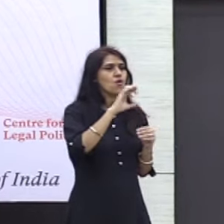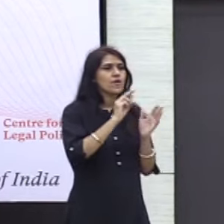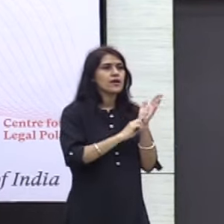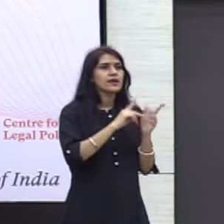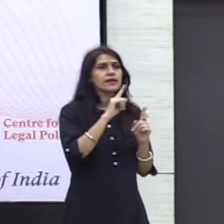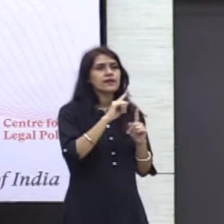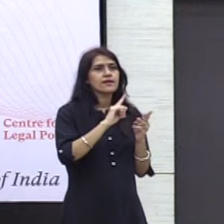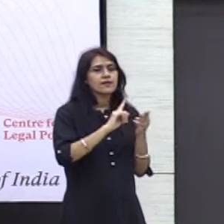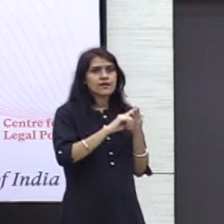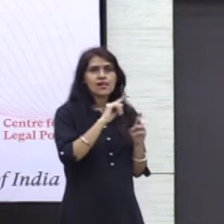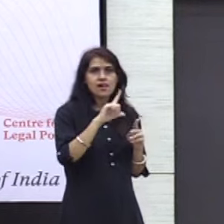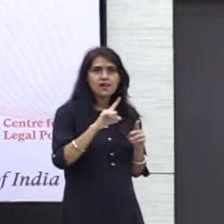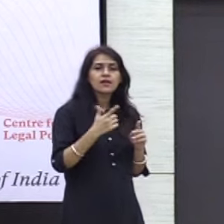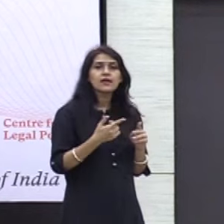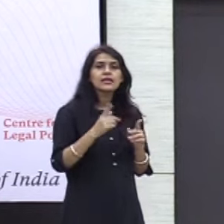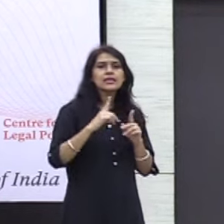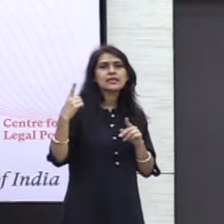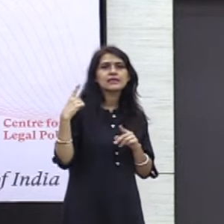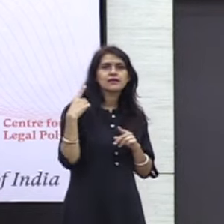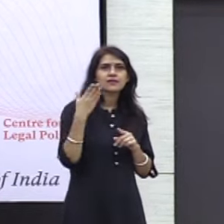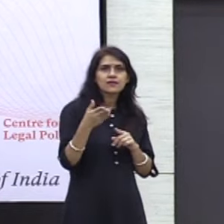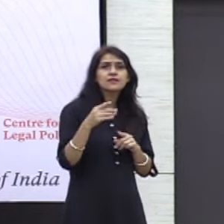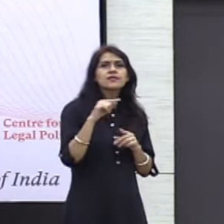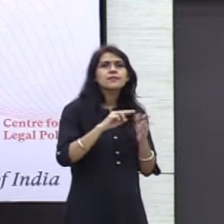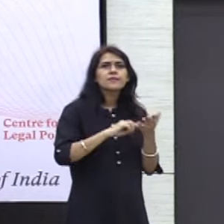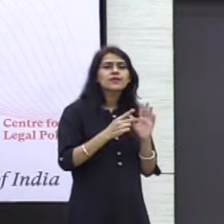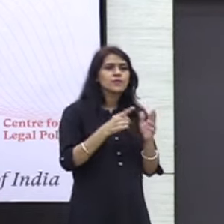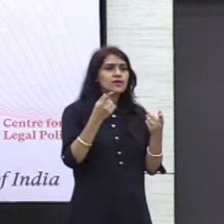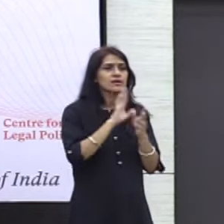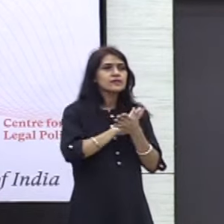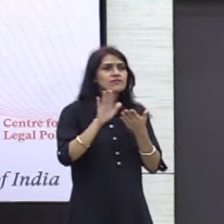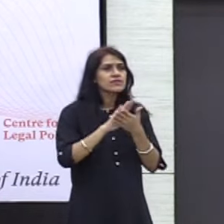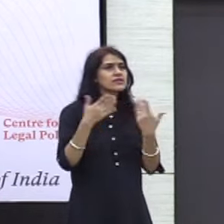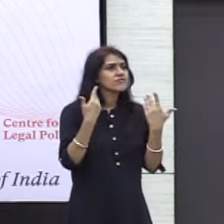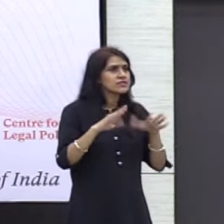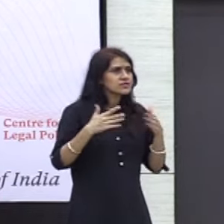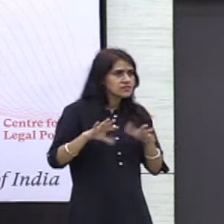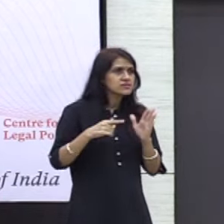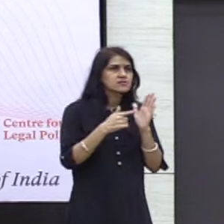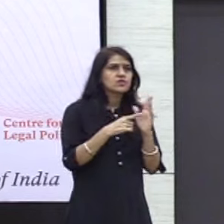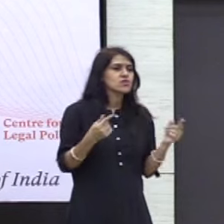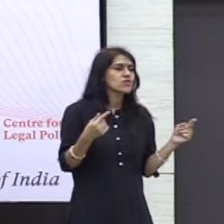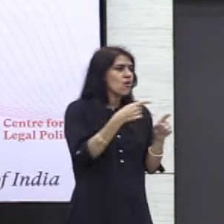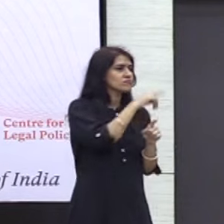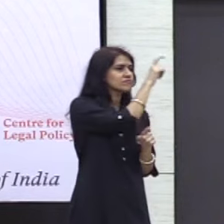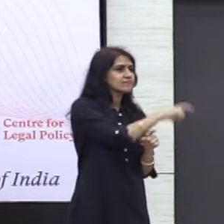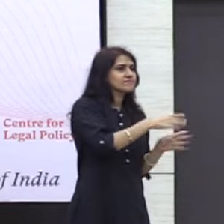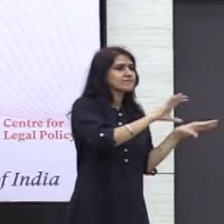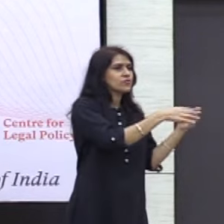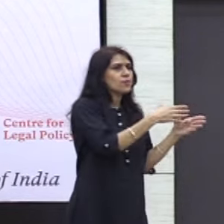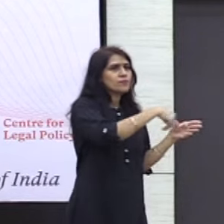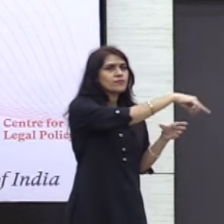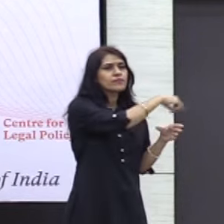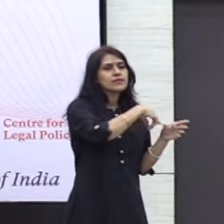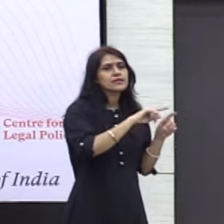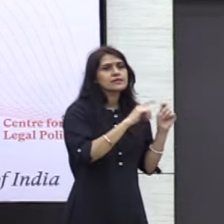want to make the law more liberal. In fact, what he's done is just the opposite. Now, fundamentally,